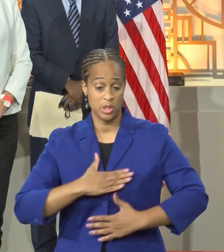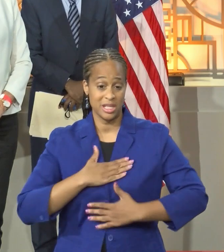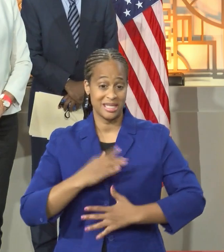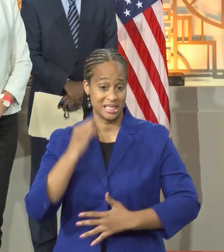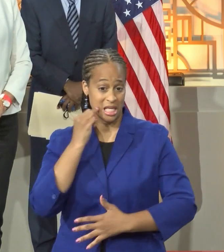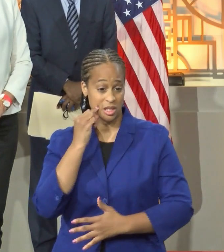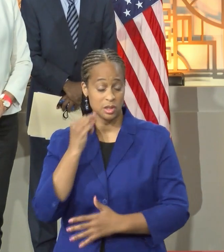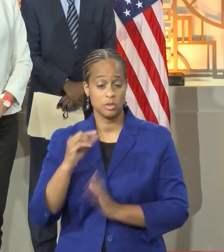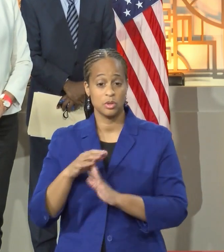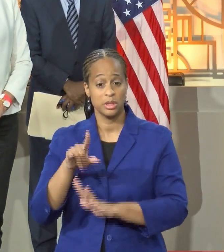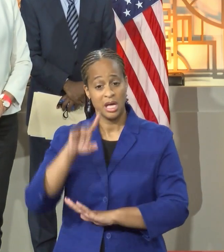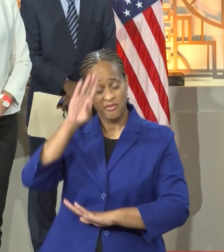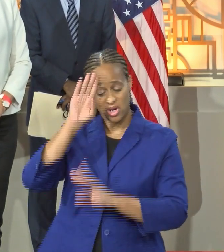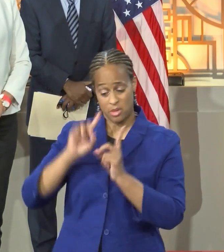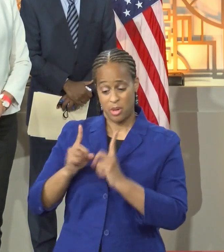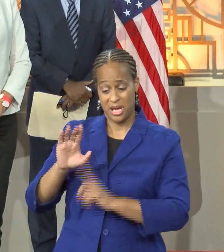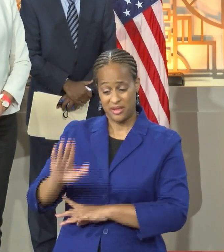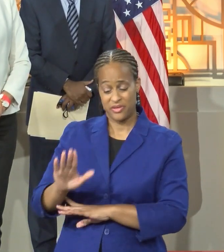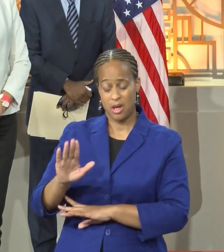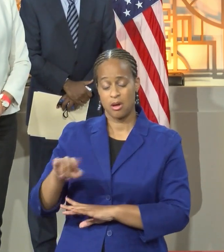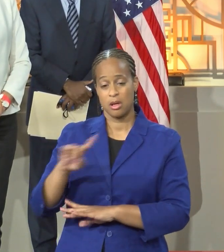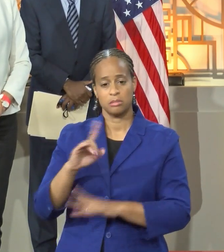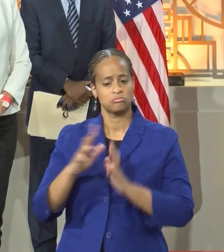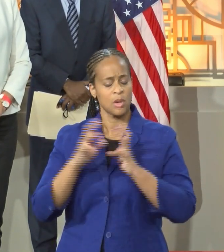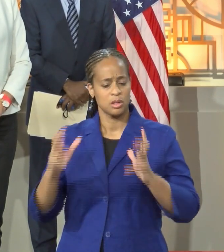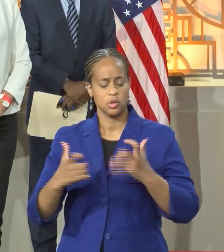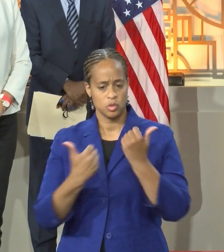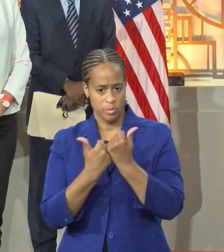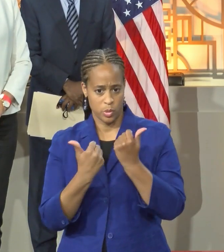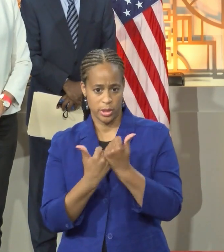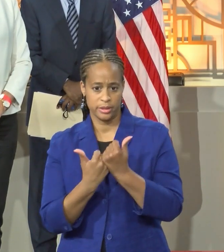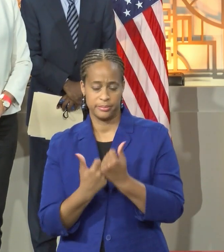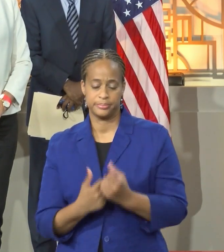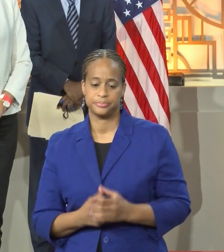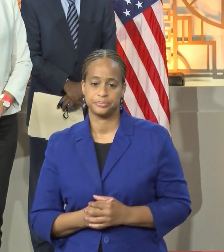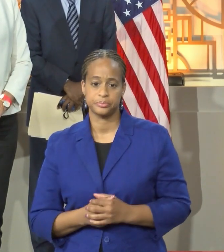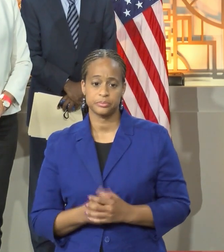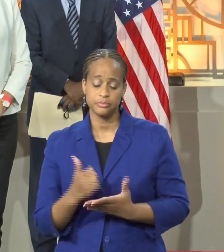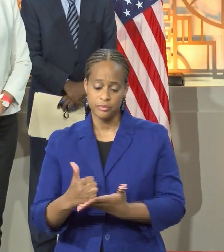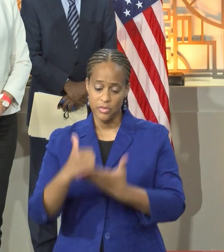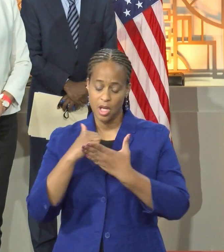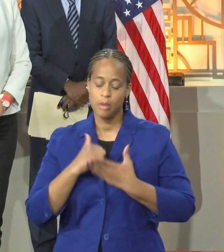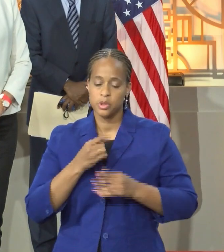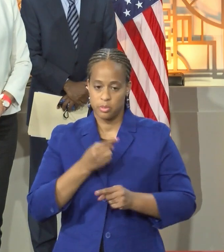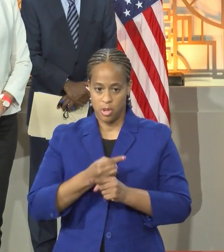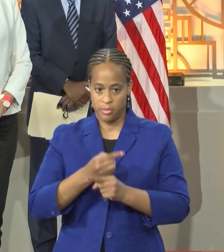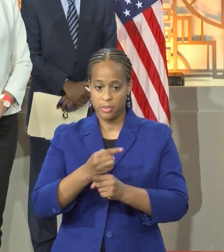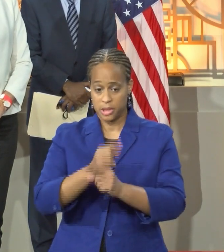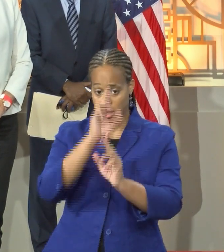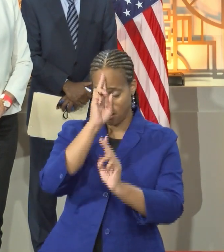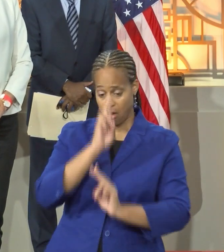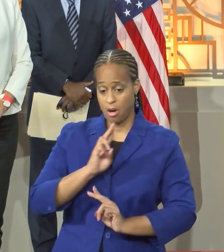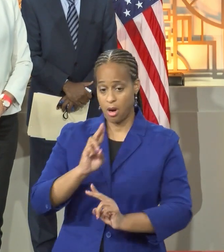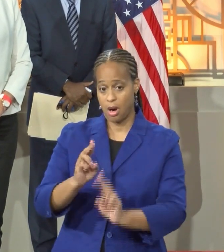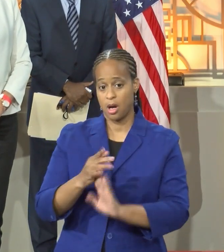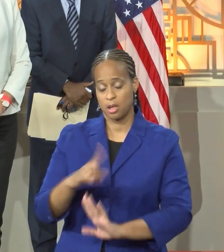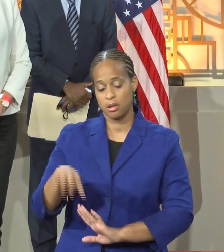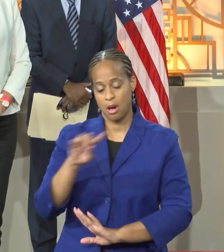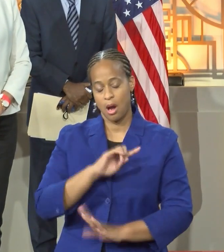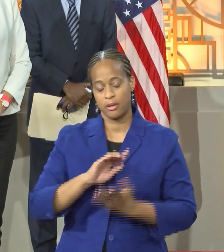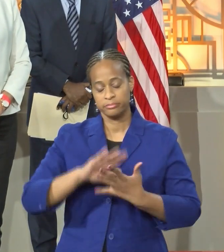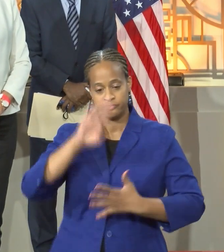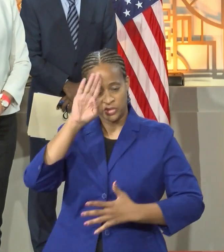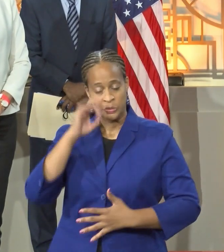Department and Chief Hood for their support, their incredible support in helping us properly honor our fallen